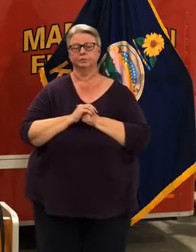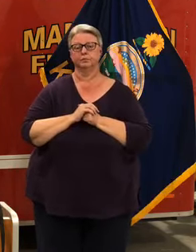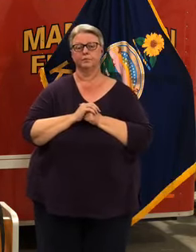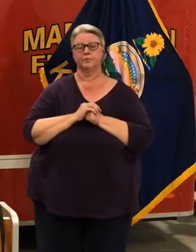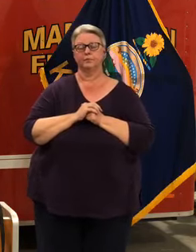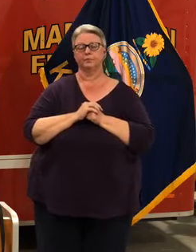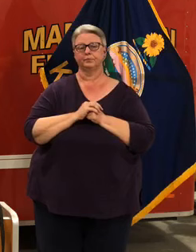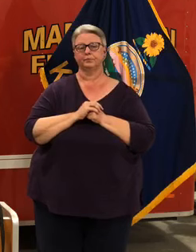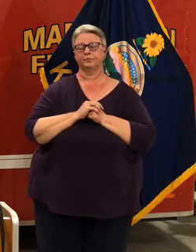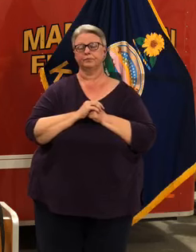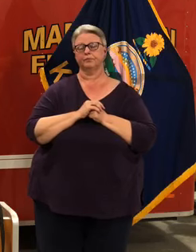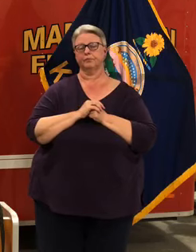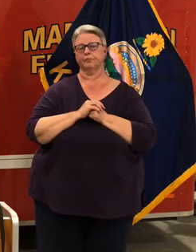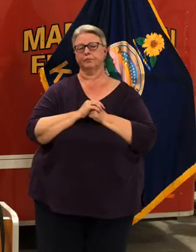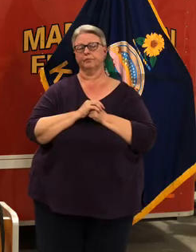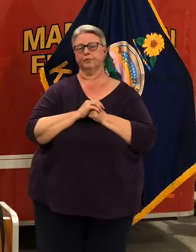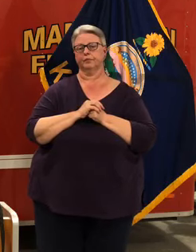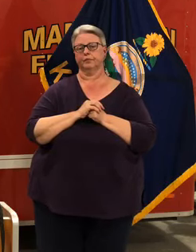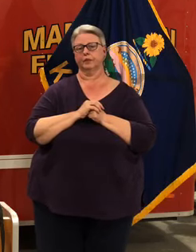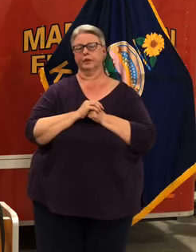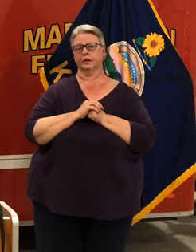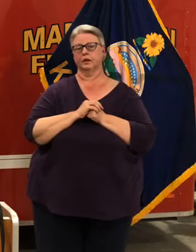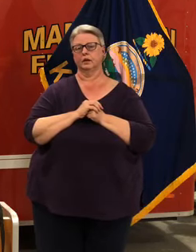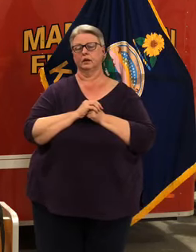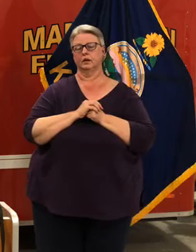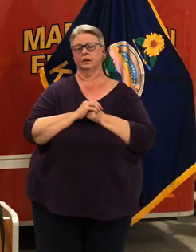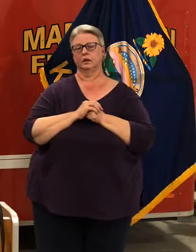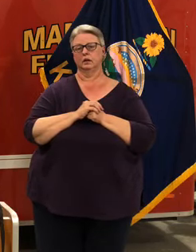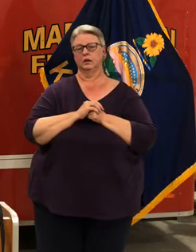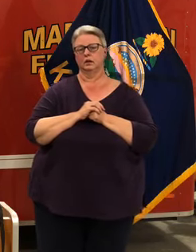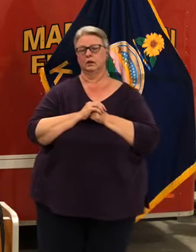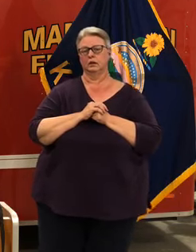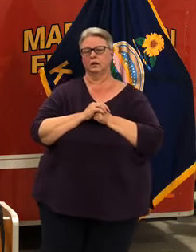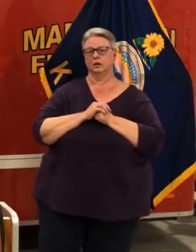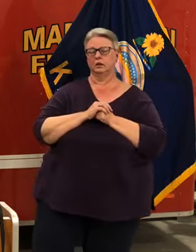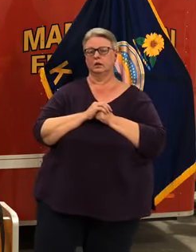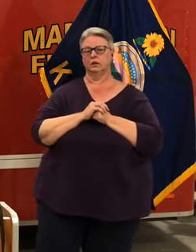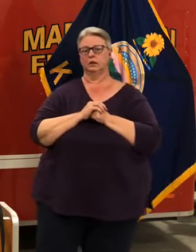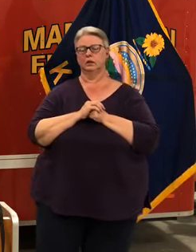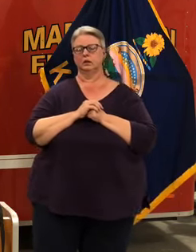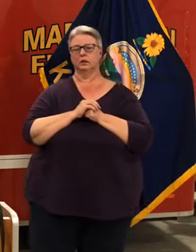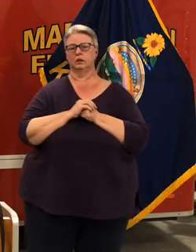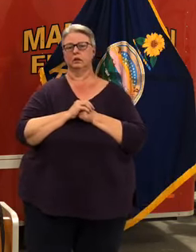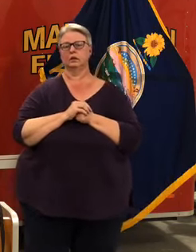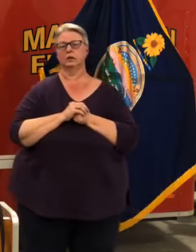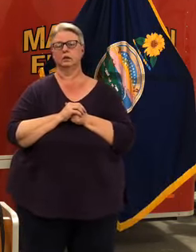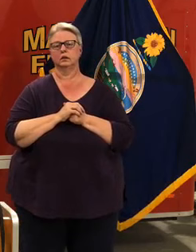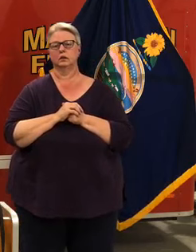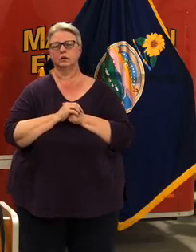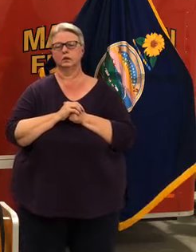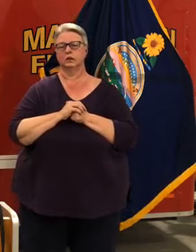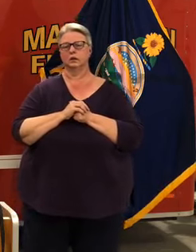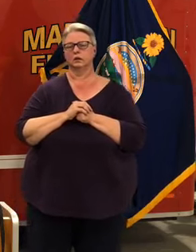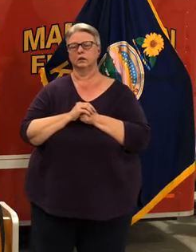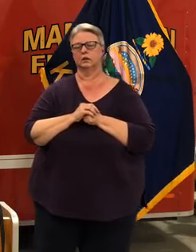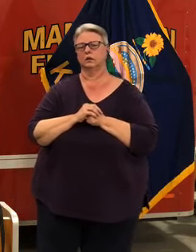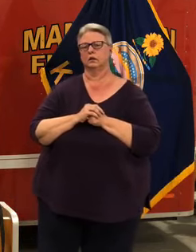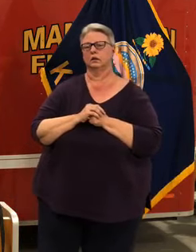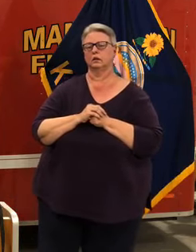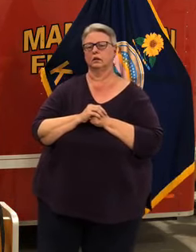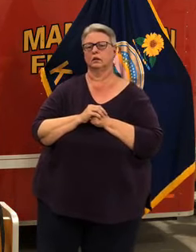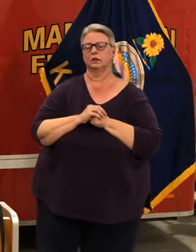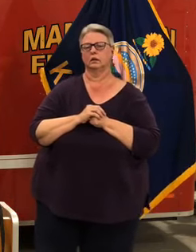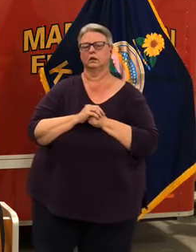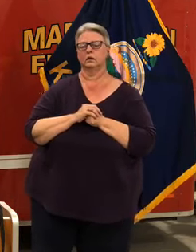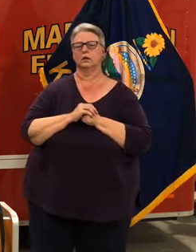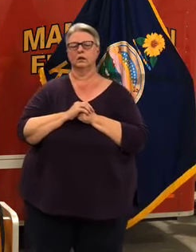Can you also talk about if someone does have symptoms and maybe a milder case, if they're treating at home for themselves